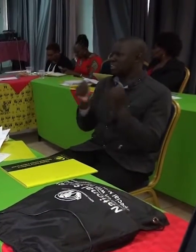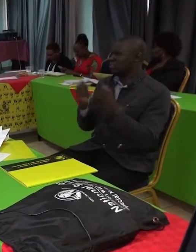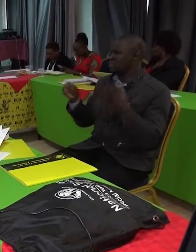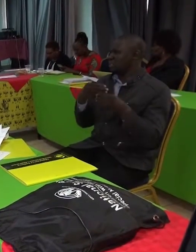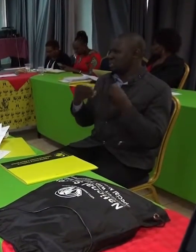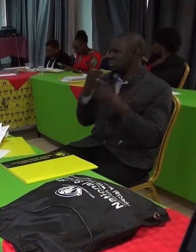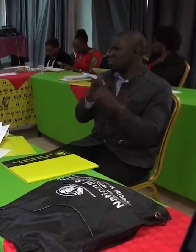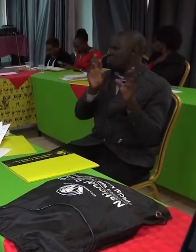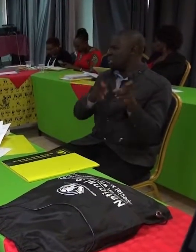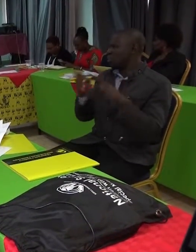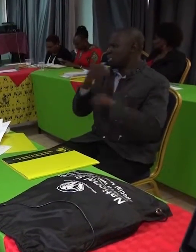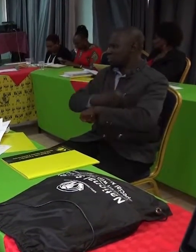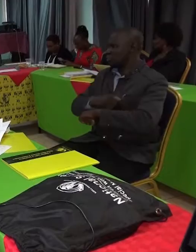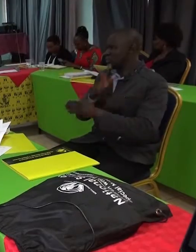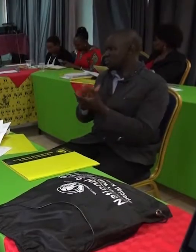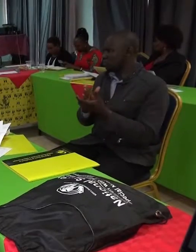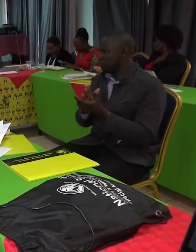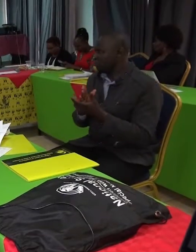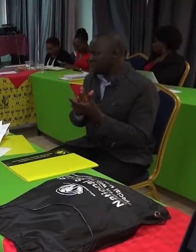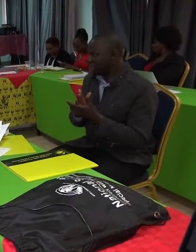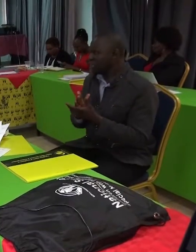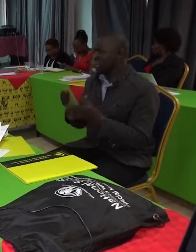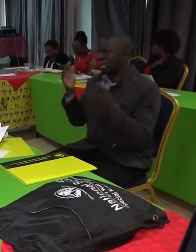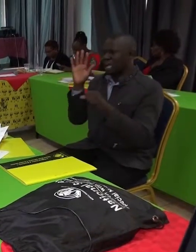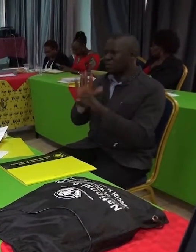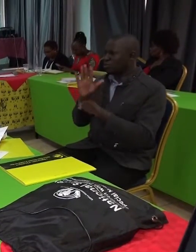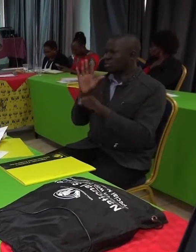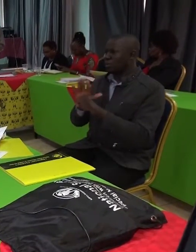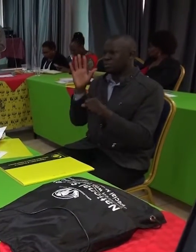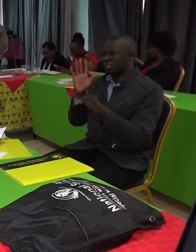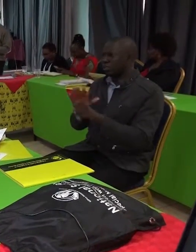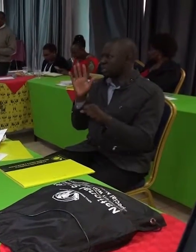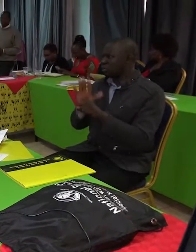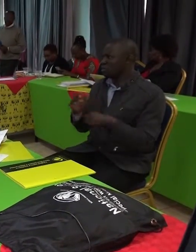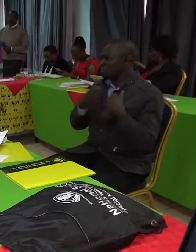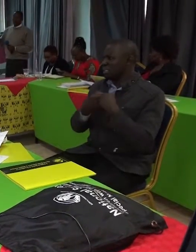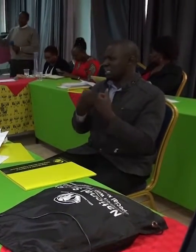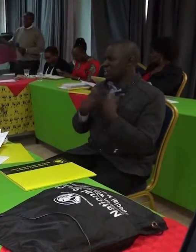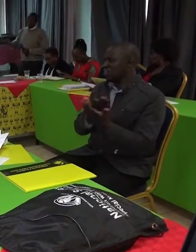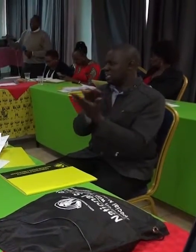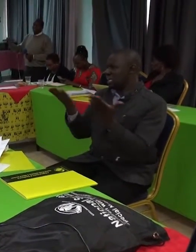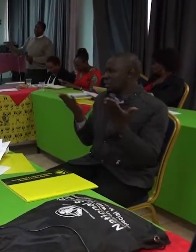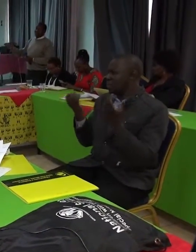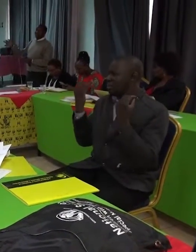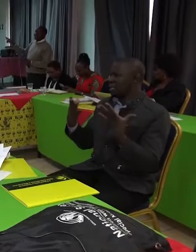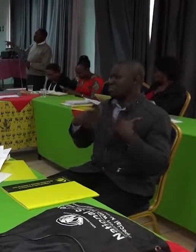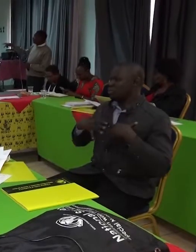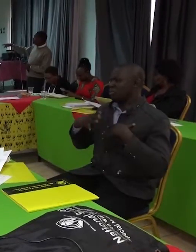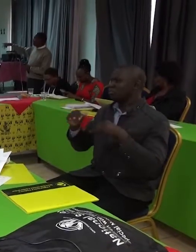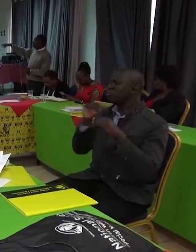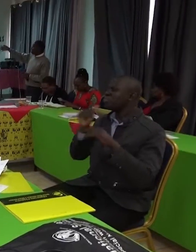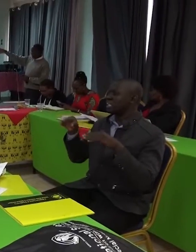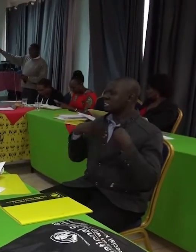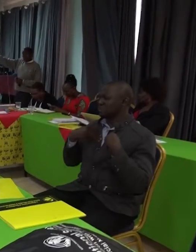within institutions. Yes, a lot of persons deny children with special needs and disabilities